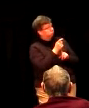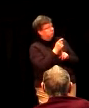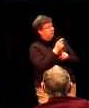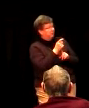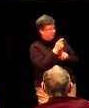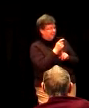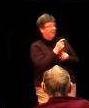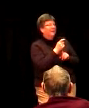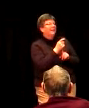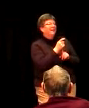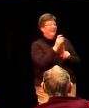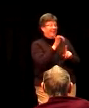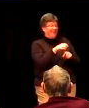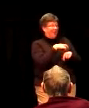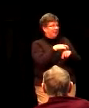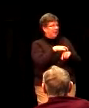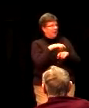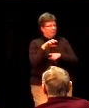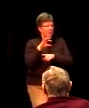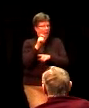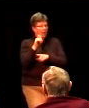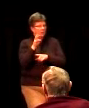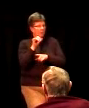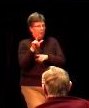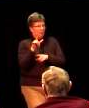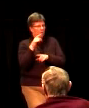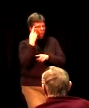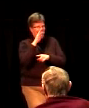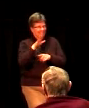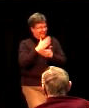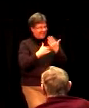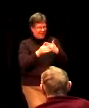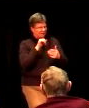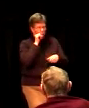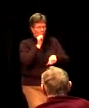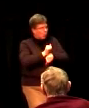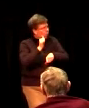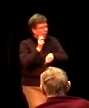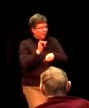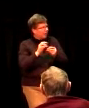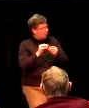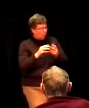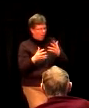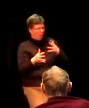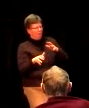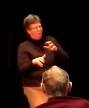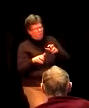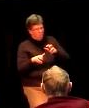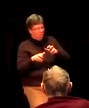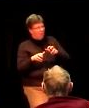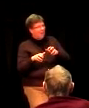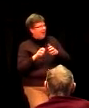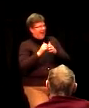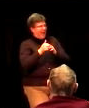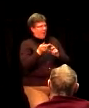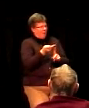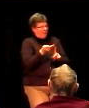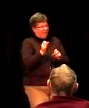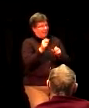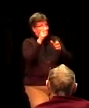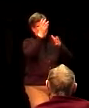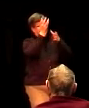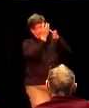It was about that time that Coxwell realized that his hands were no longer working. And the way that they were going to get down